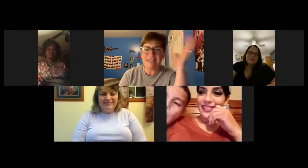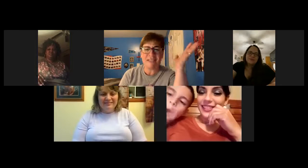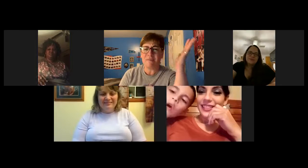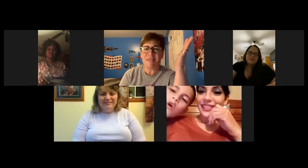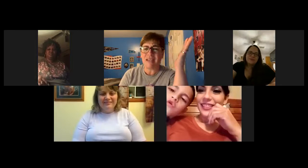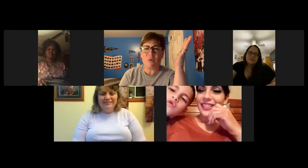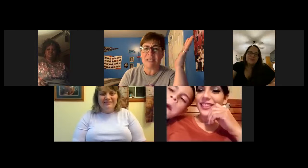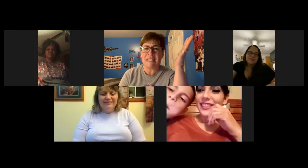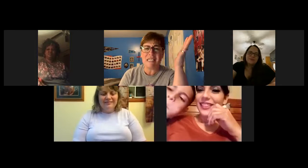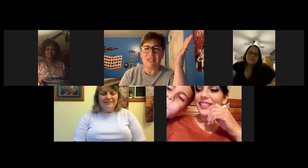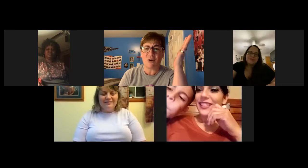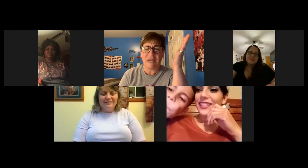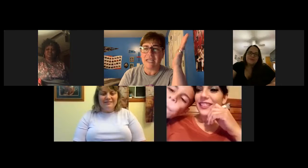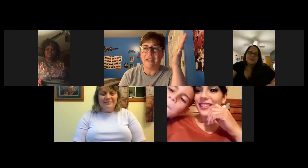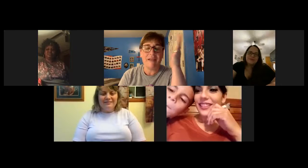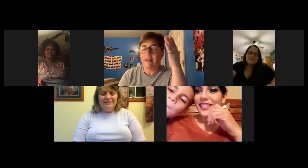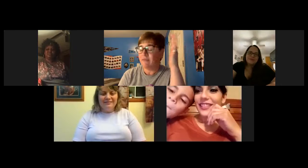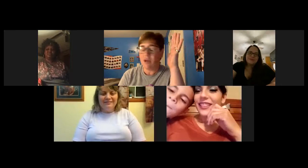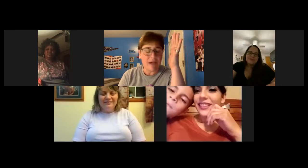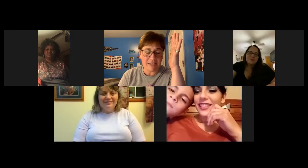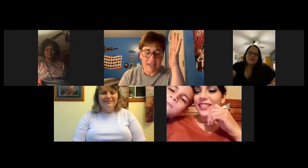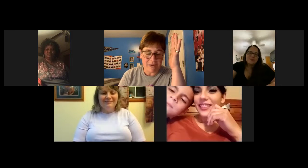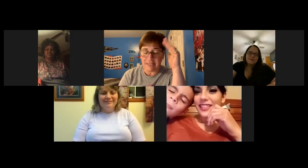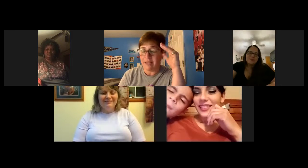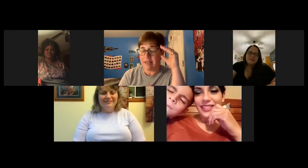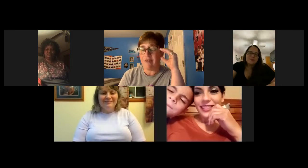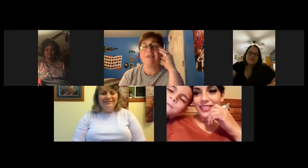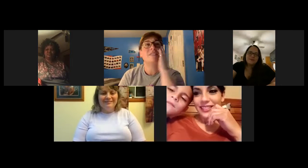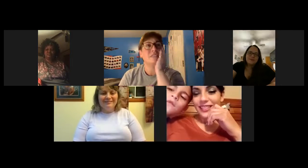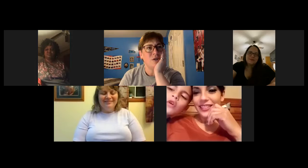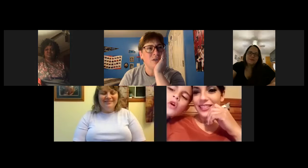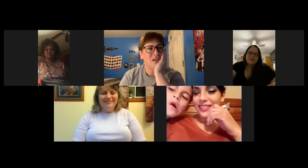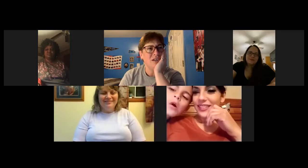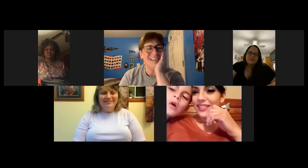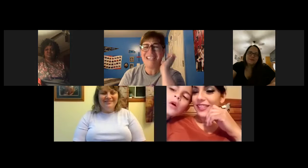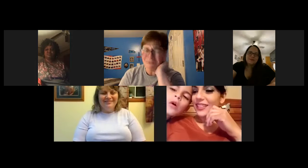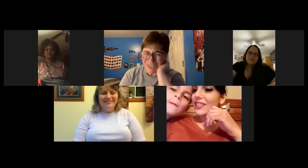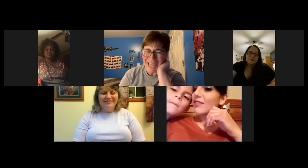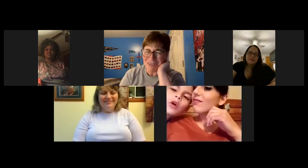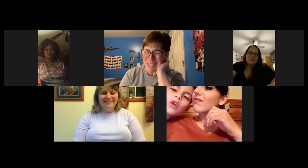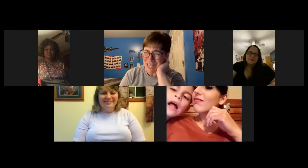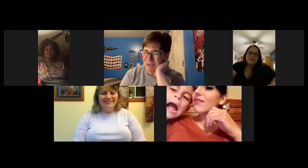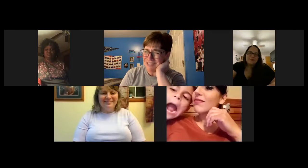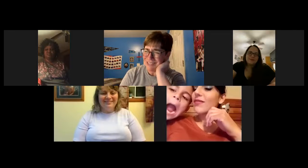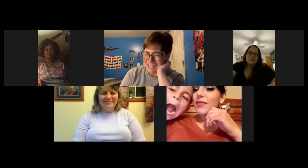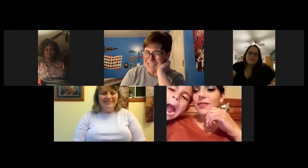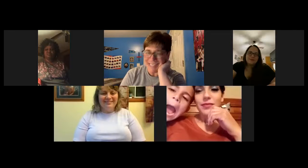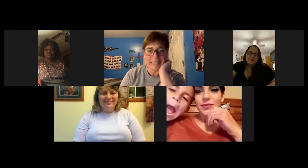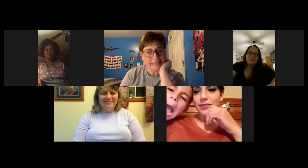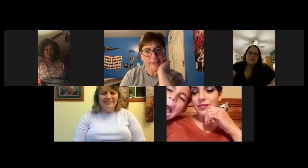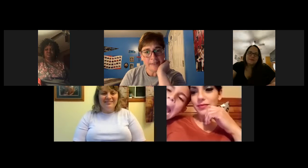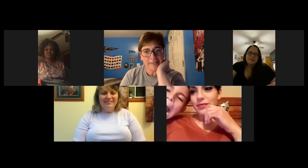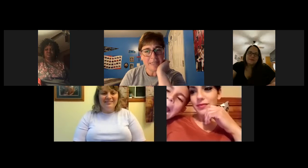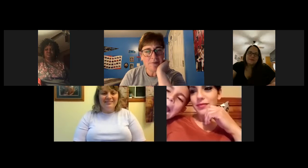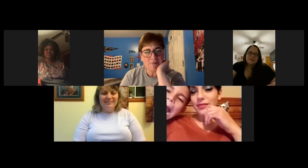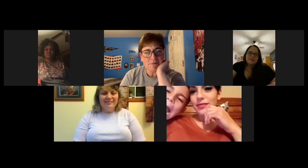And then he said something like, "What season are we in?" I have no idea how he said it now. And I was sitting there going, "Is that really how you say the word season?" And he